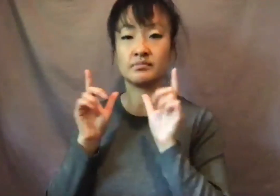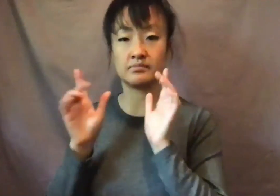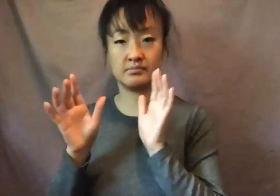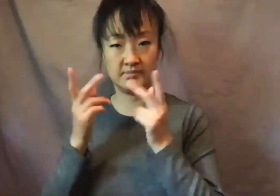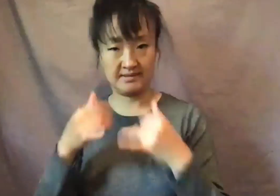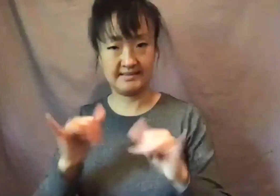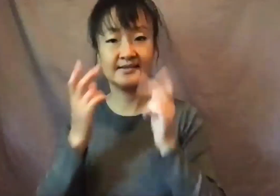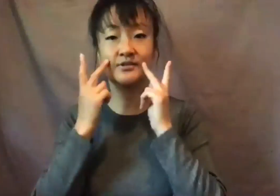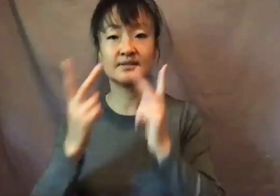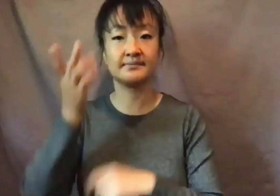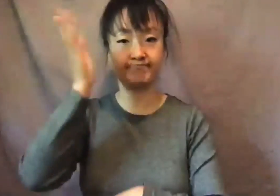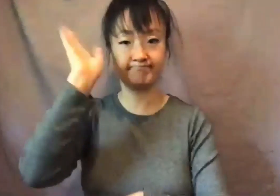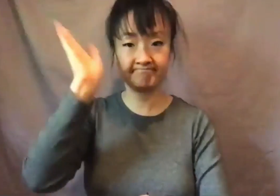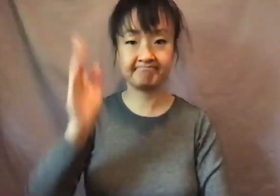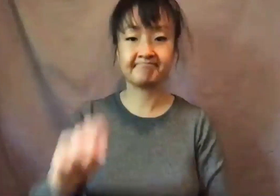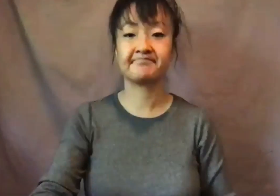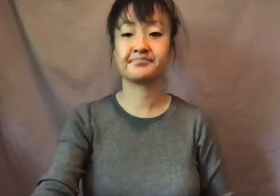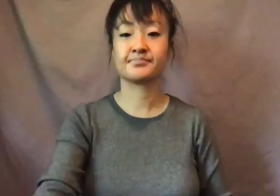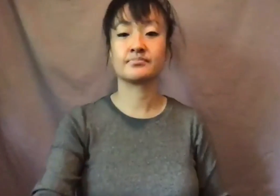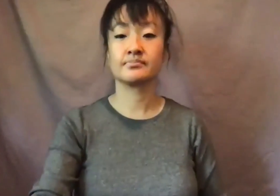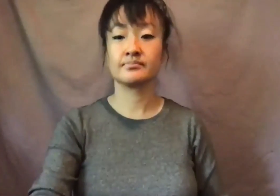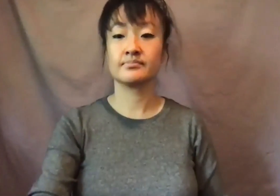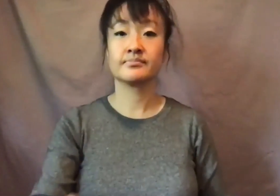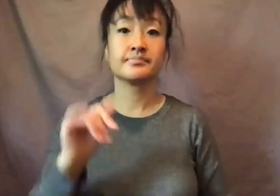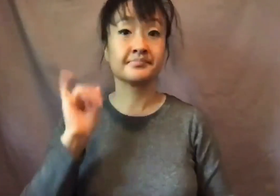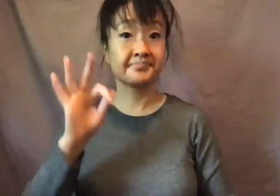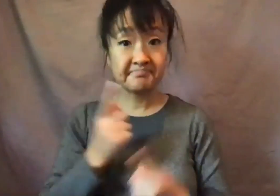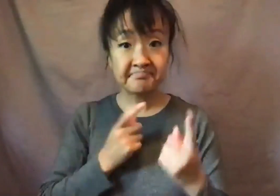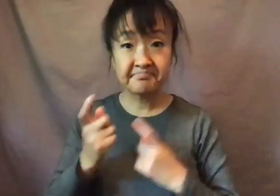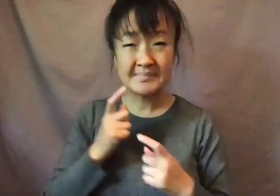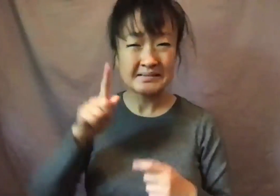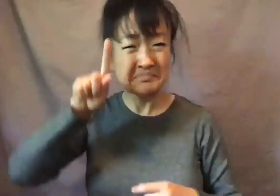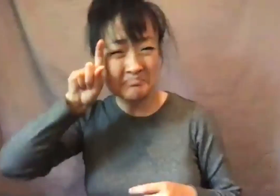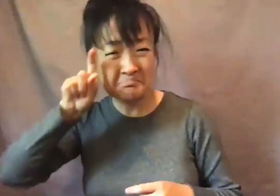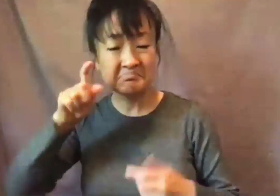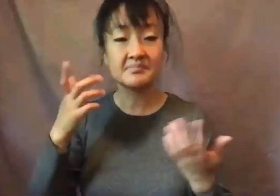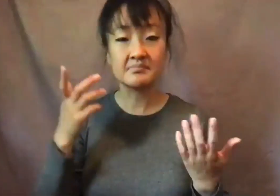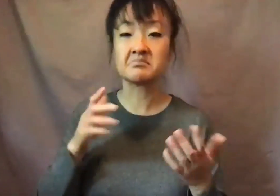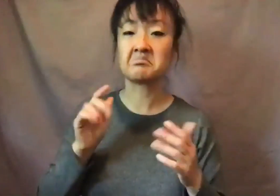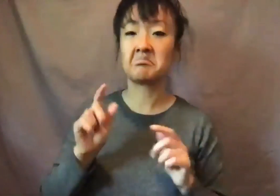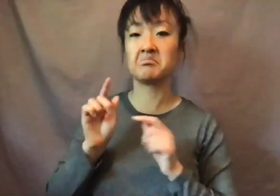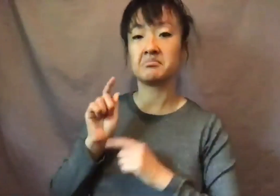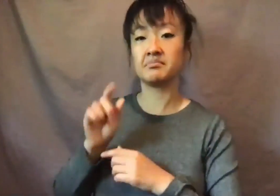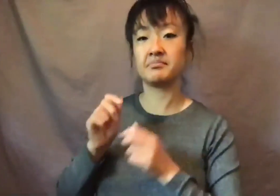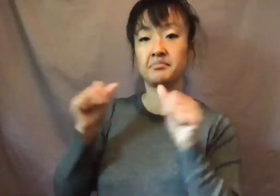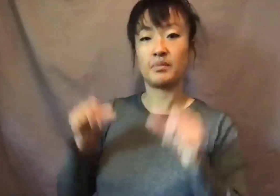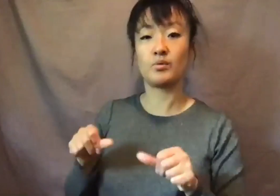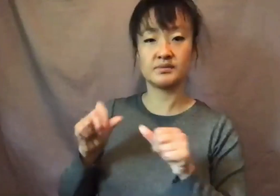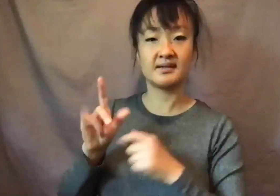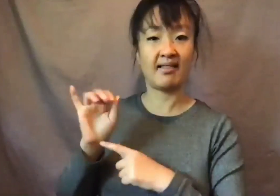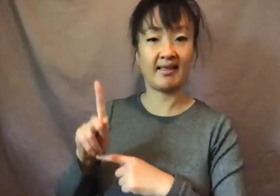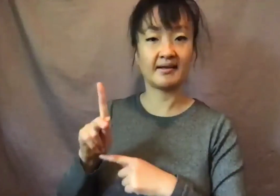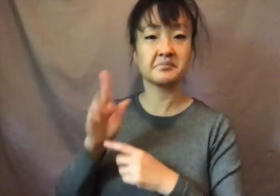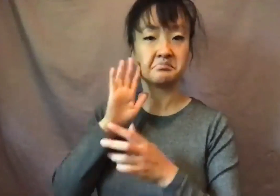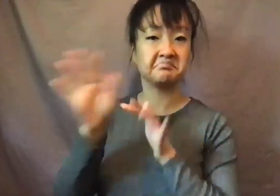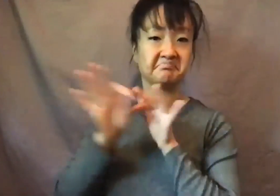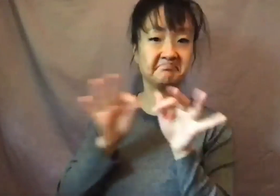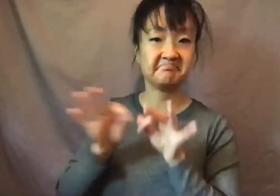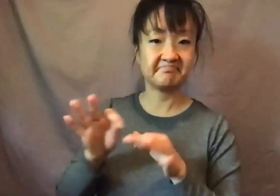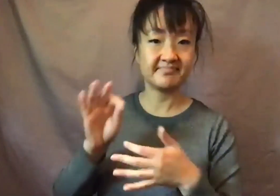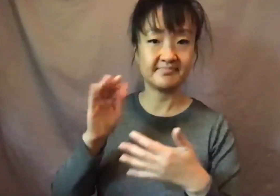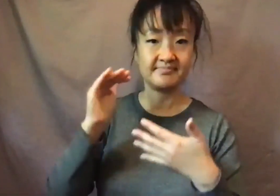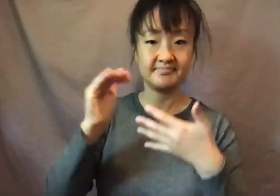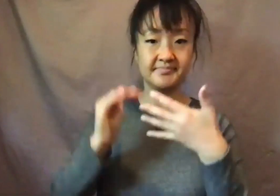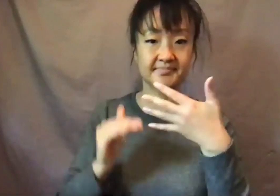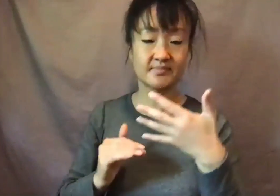Donna's screen. If you have any questions, we can put a link down below from Zoom that can also take you through those steps, or message anyone